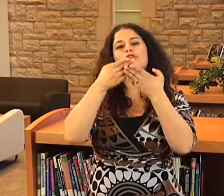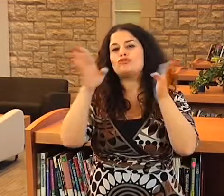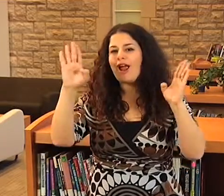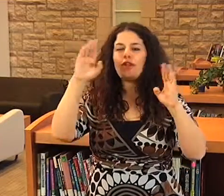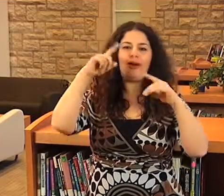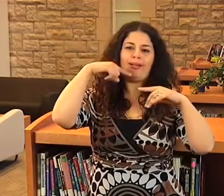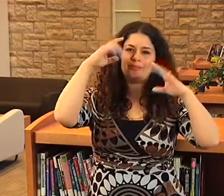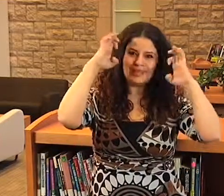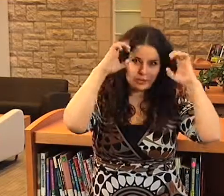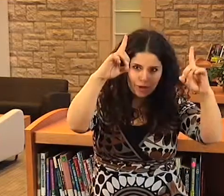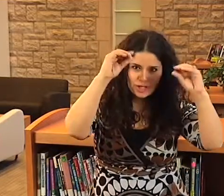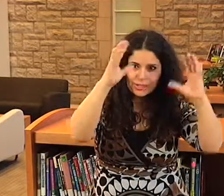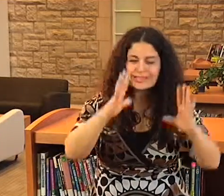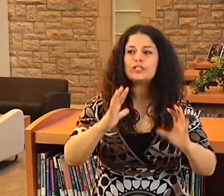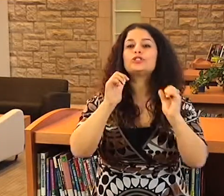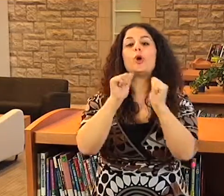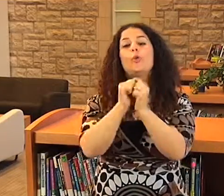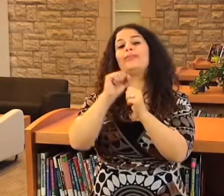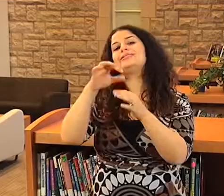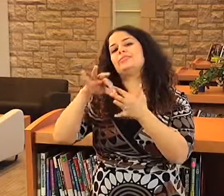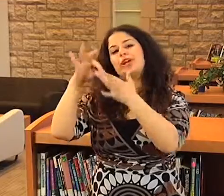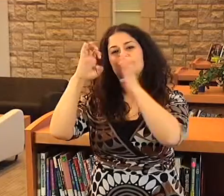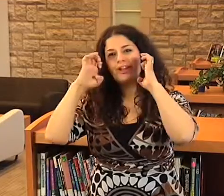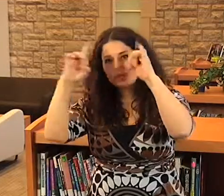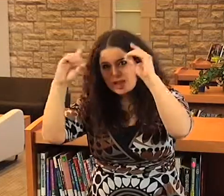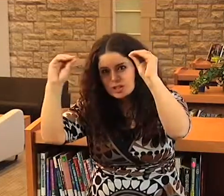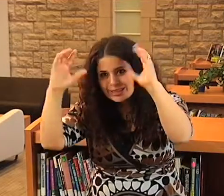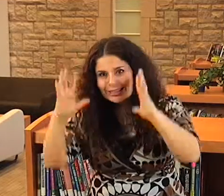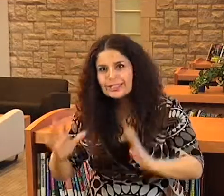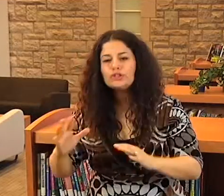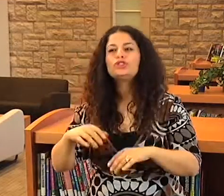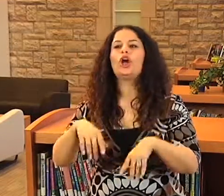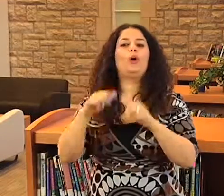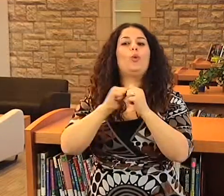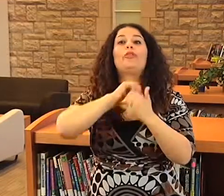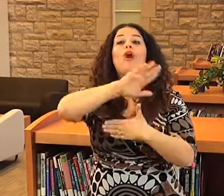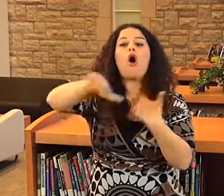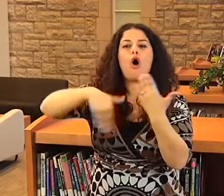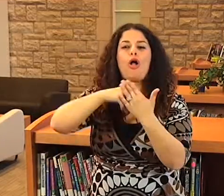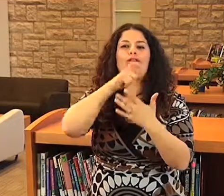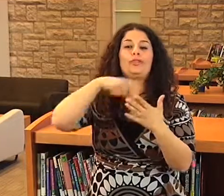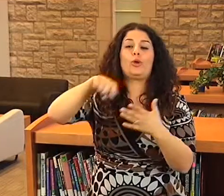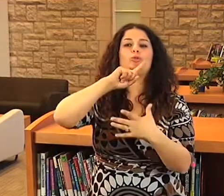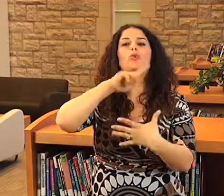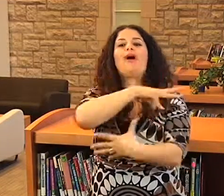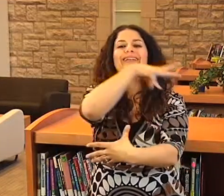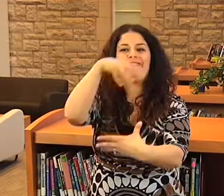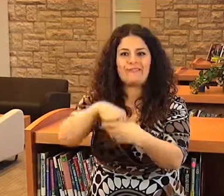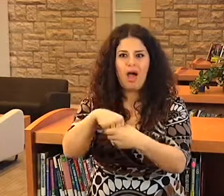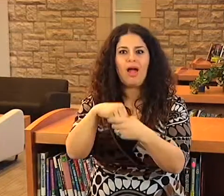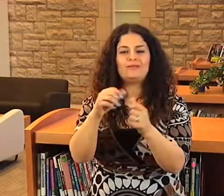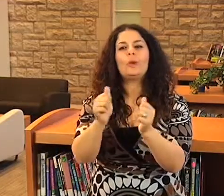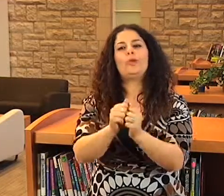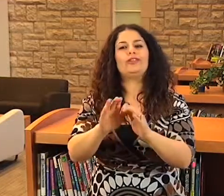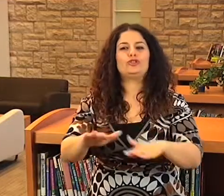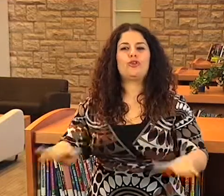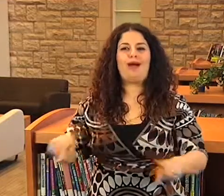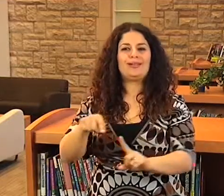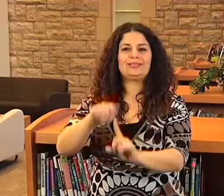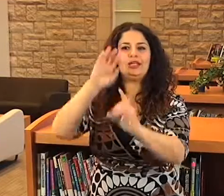with general education teachers, with special education teachers, with all of those people, so